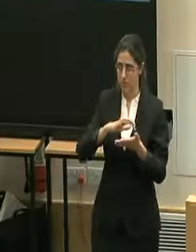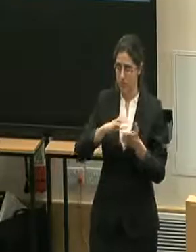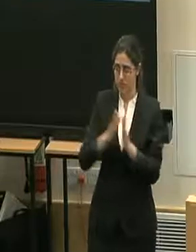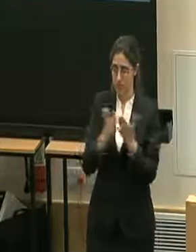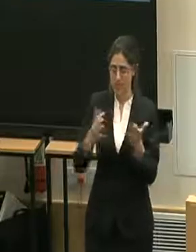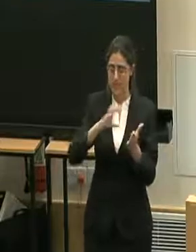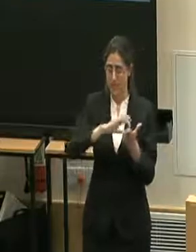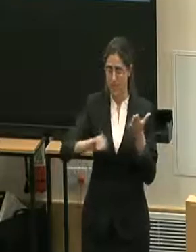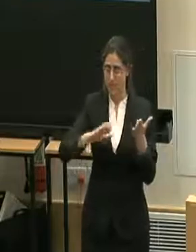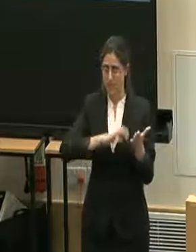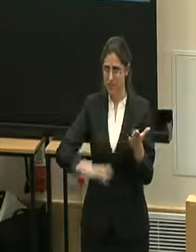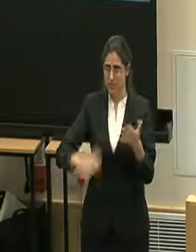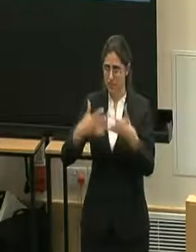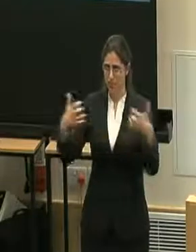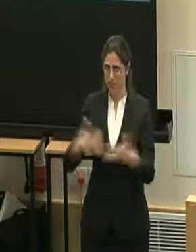we've seen